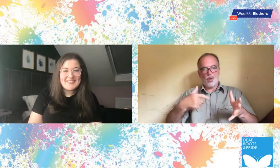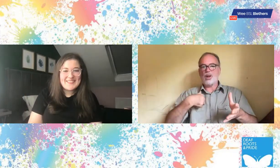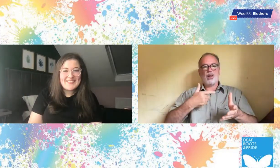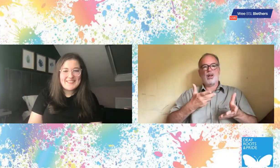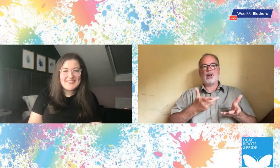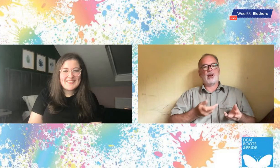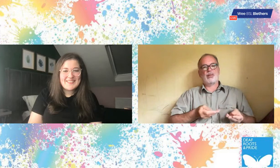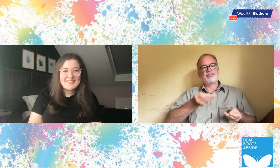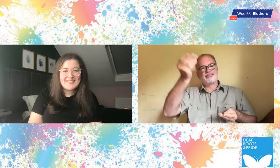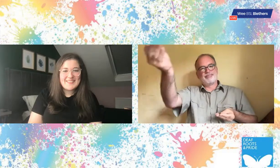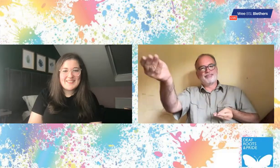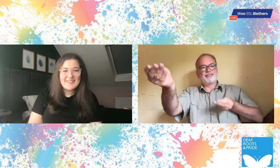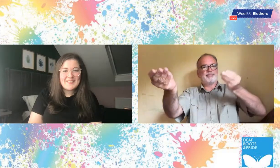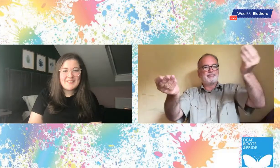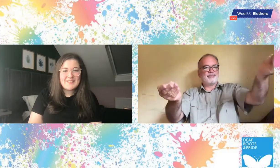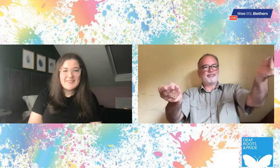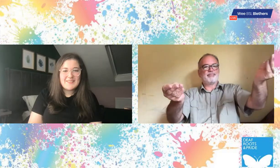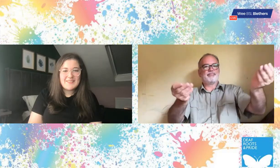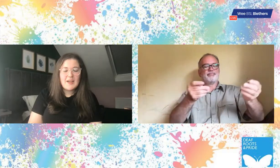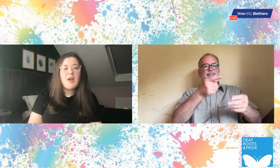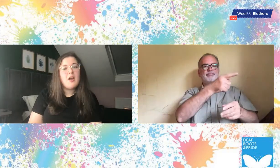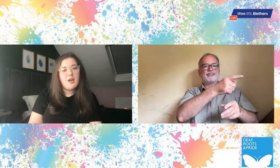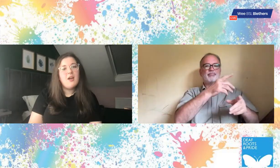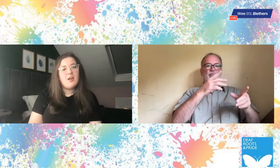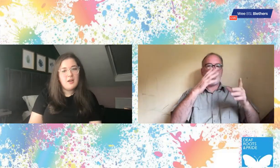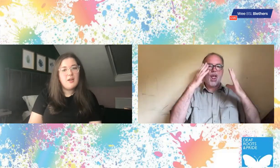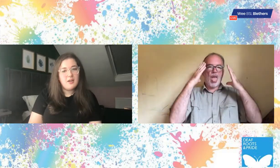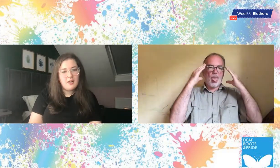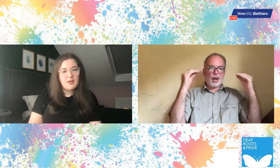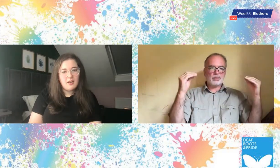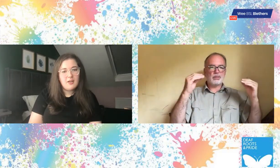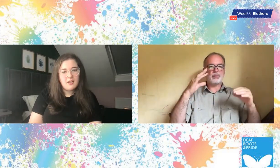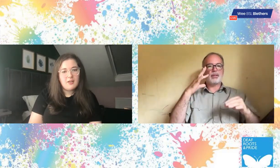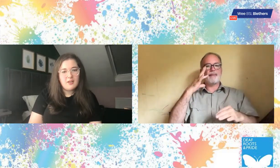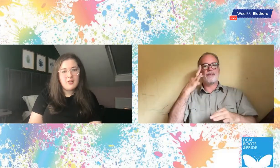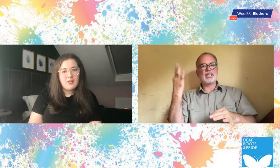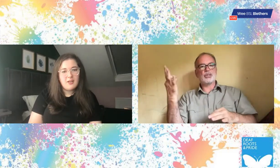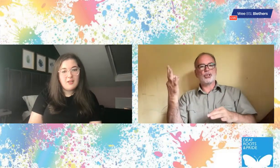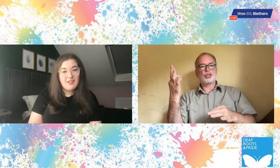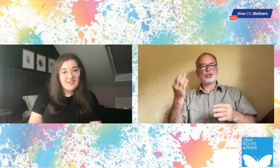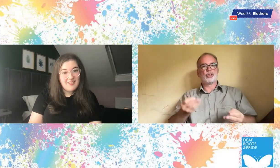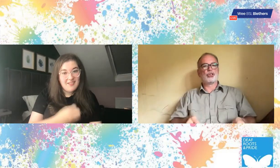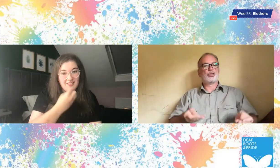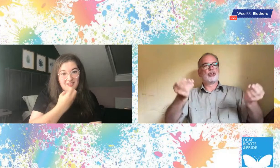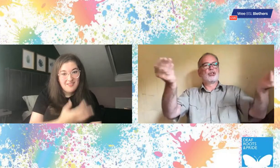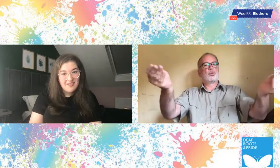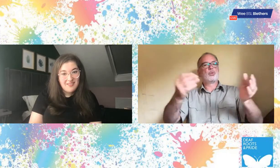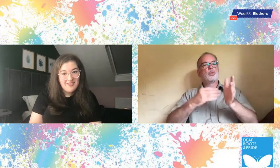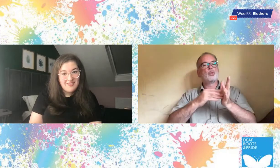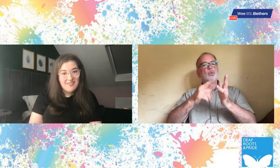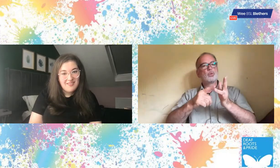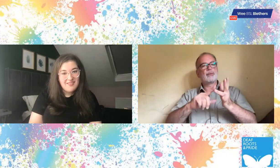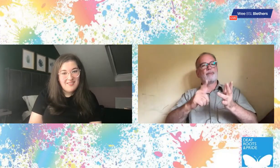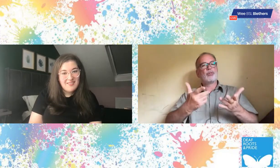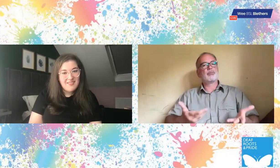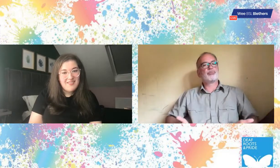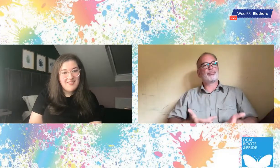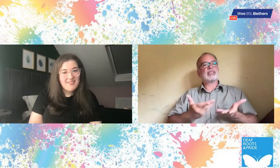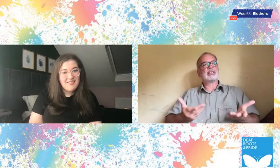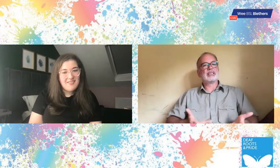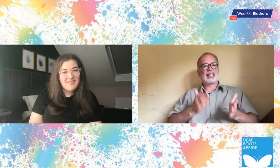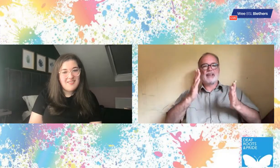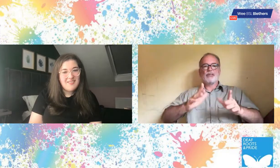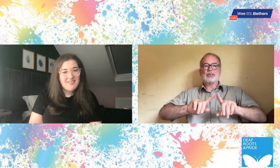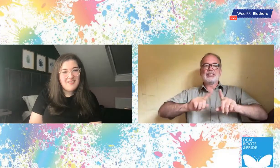quite quickly. Um, and then once they're fully grown, we give them away. So some have gone to Holland, some have